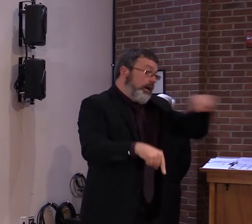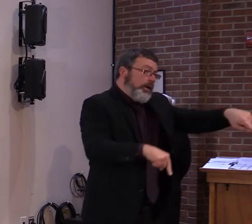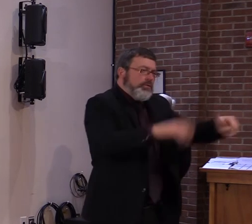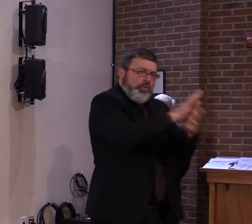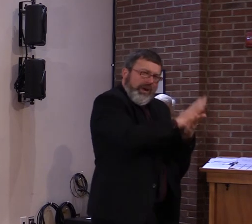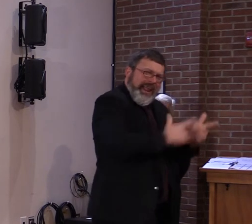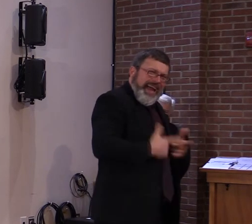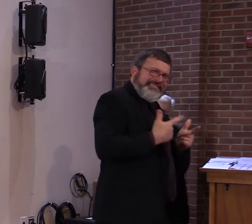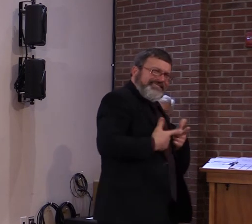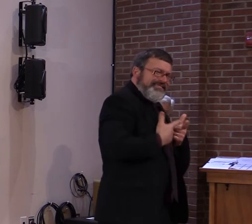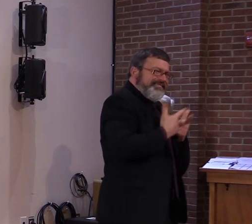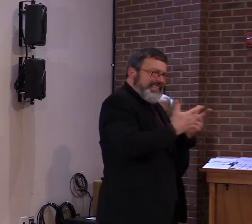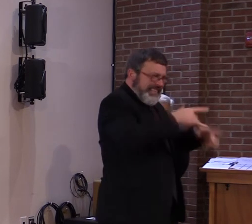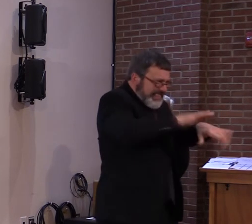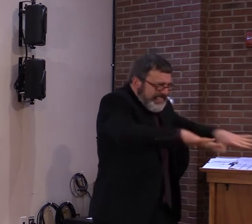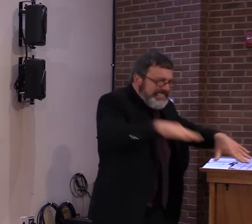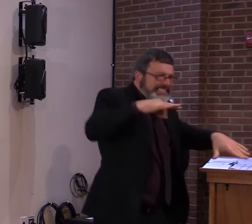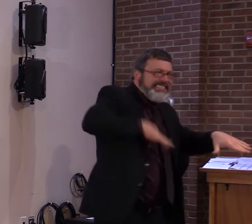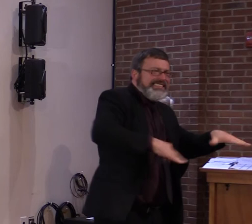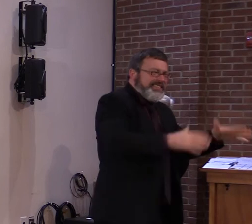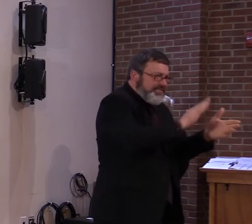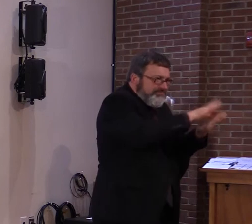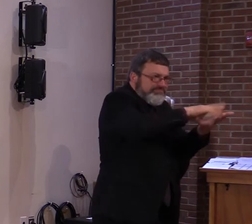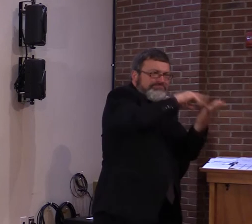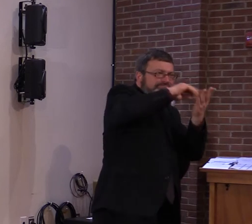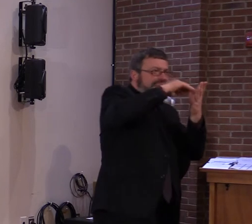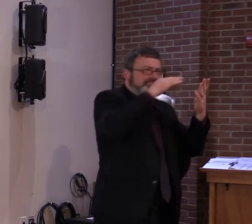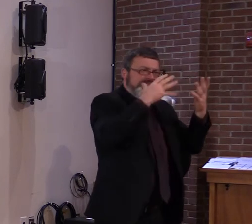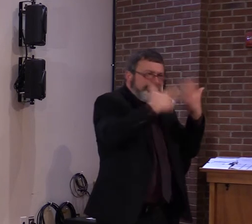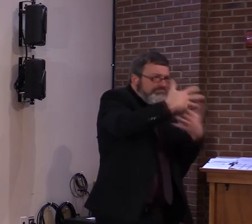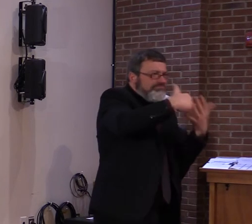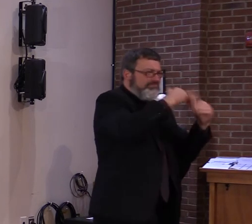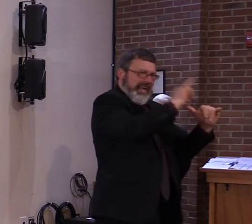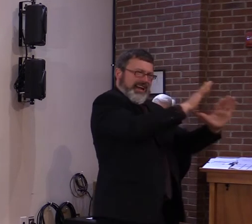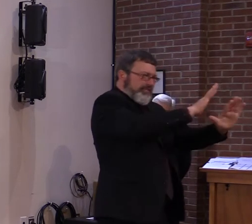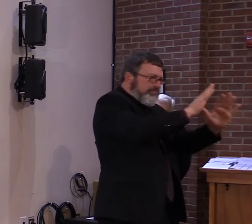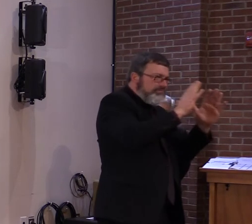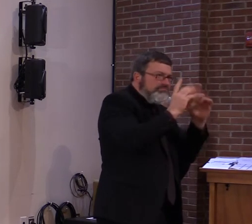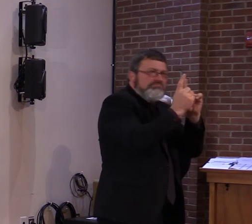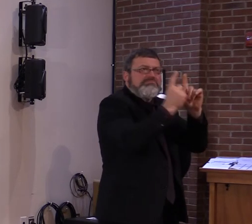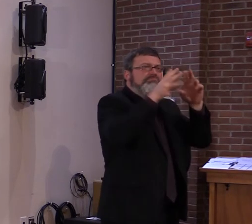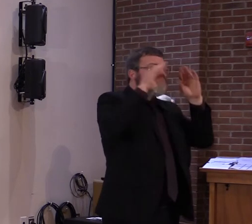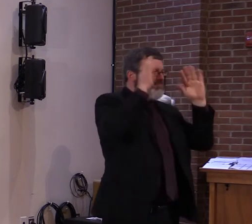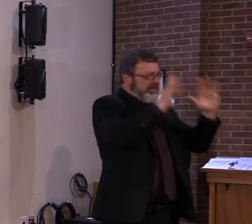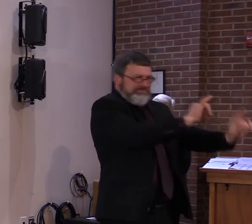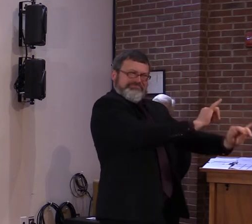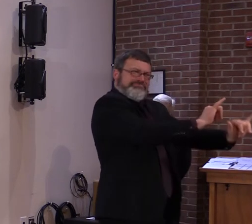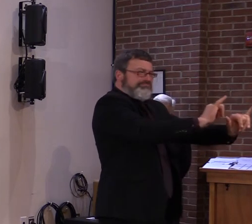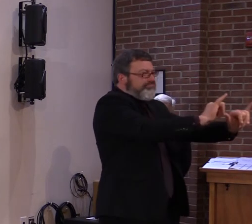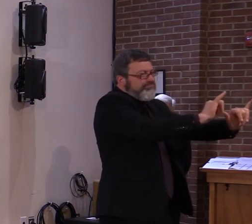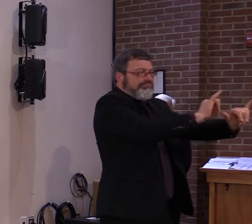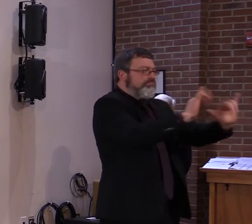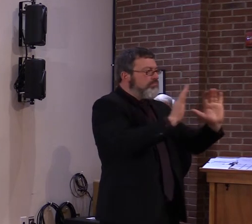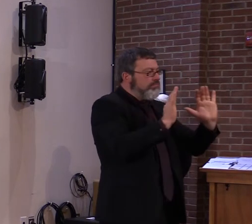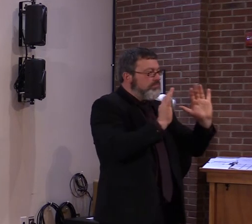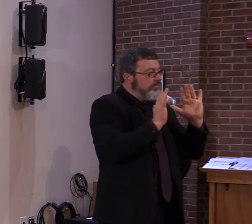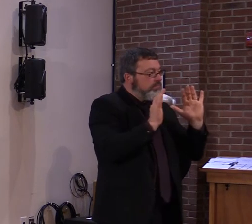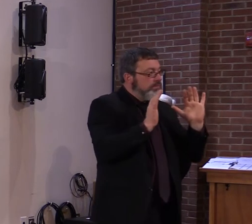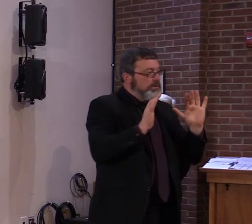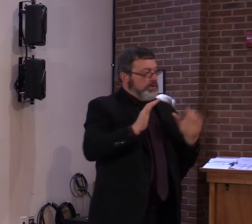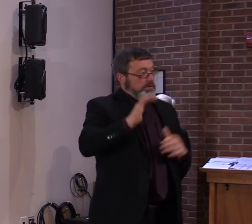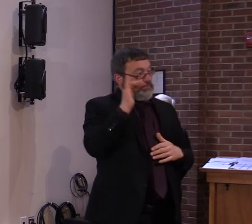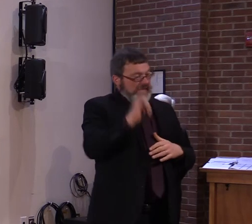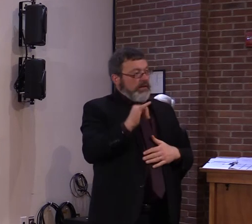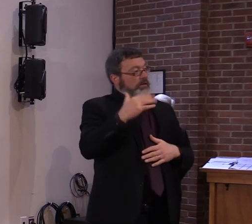couple of press conferences ago, with a sort of a preemptive decision not based on data at this point. And on the other hand, as